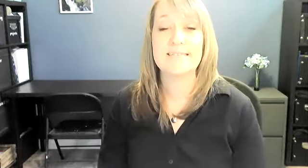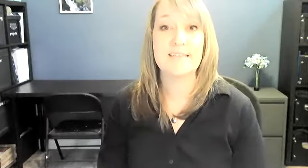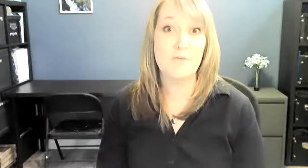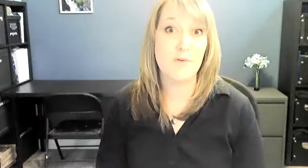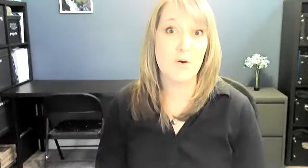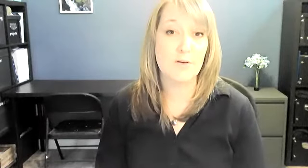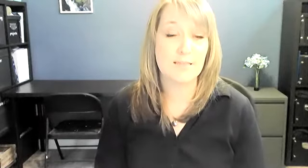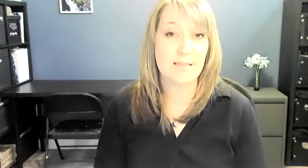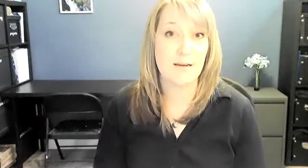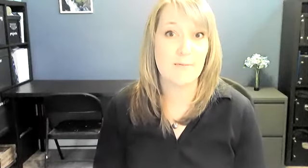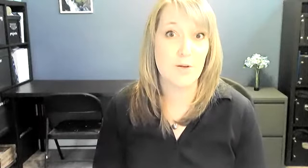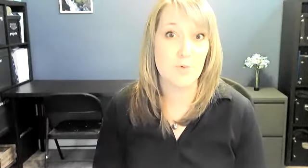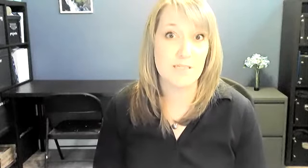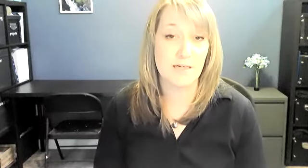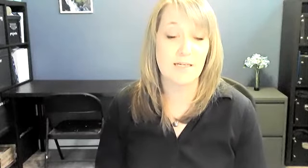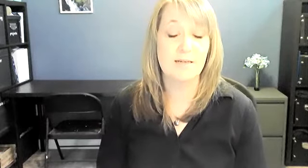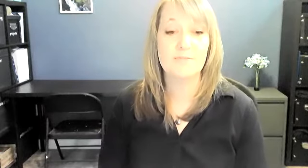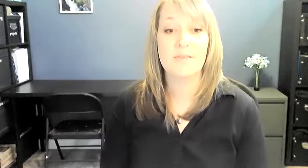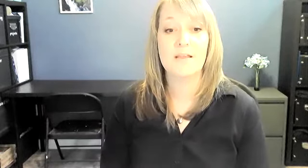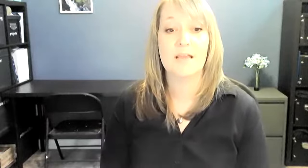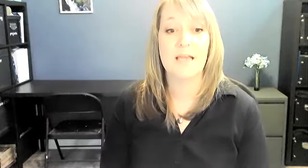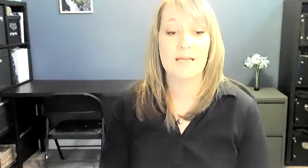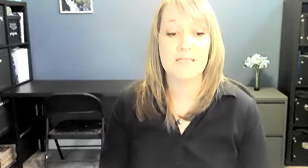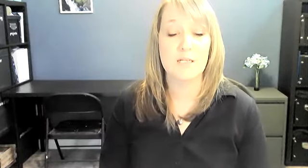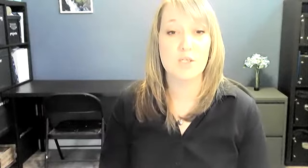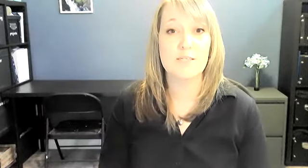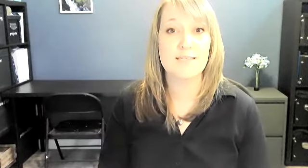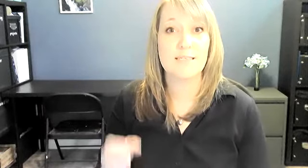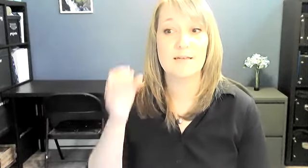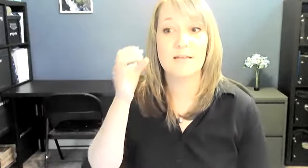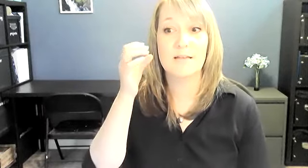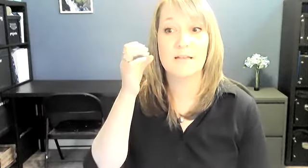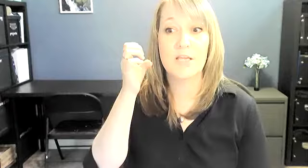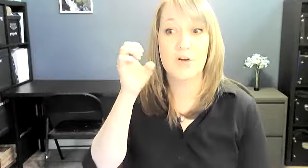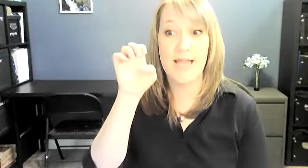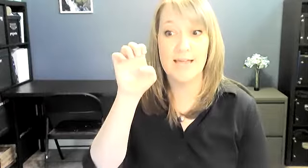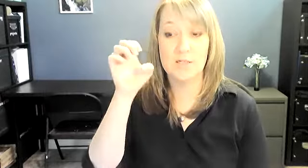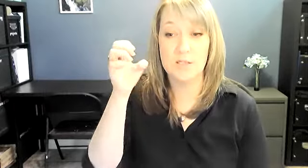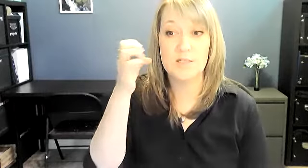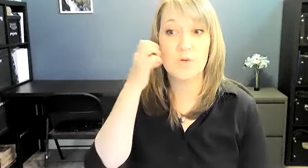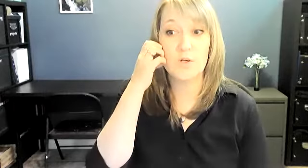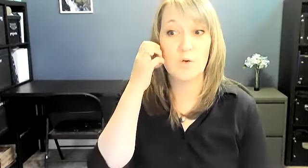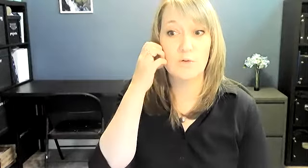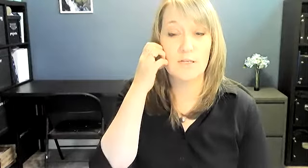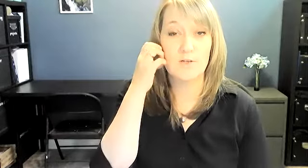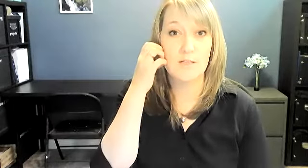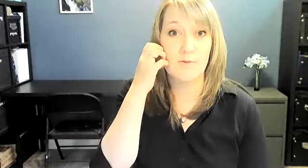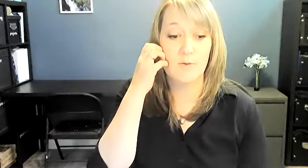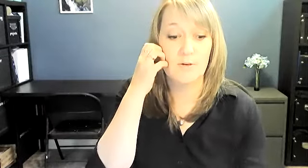Cell phone is kind of a new sign, and it looks like your hand looks when you're holding your cell phone.